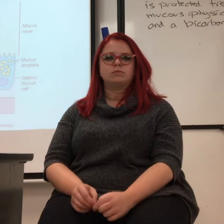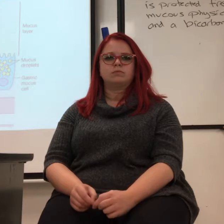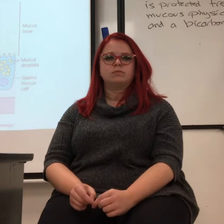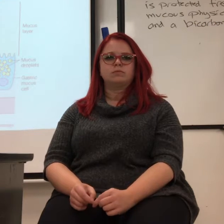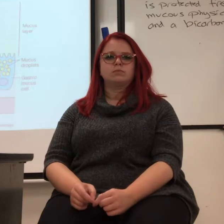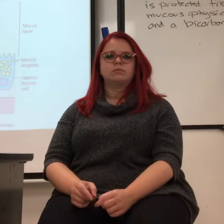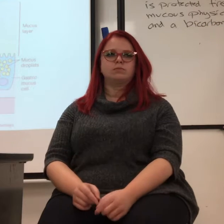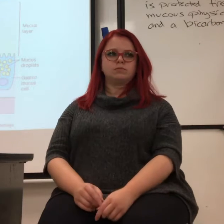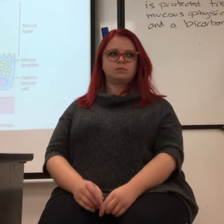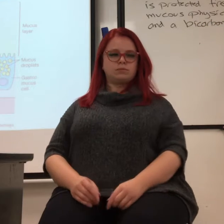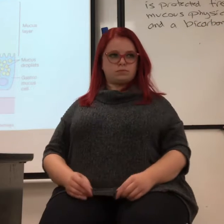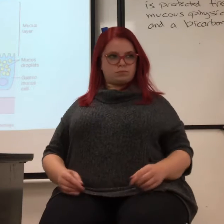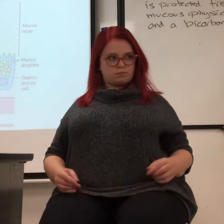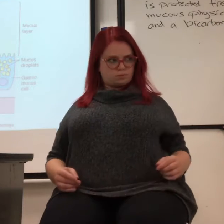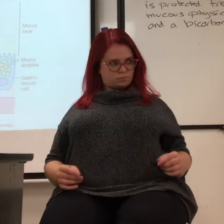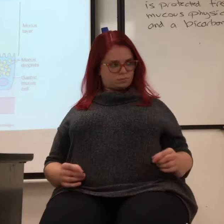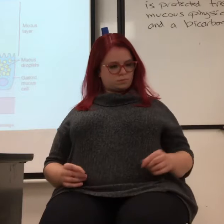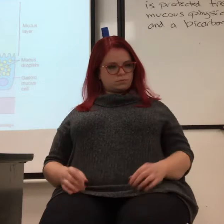chemical barrier.